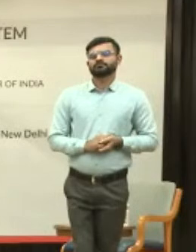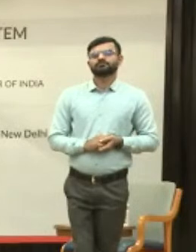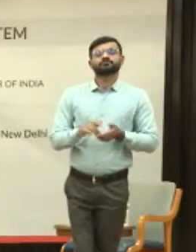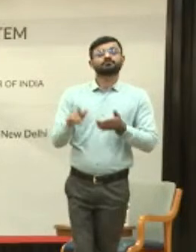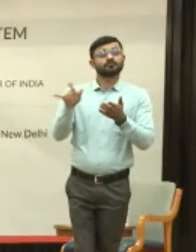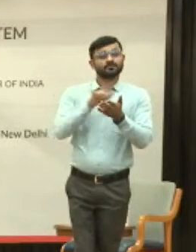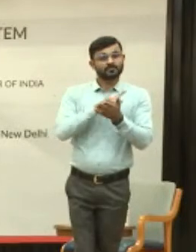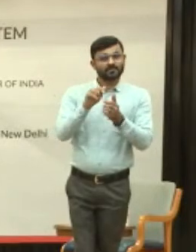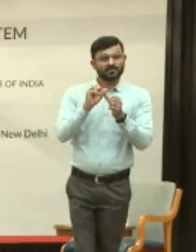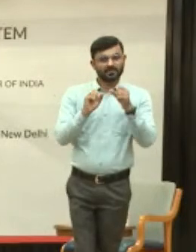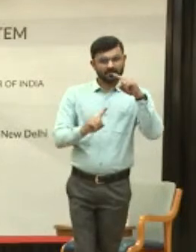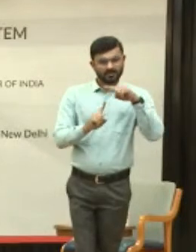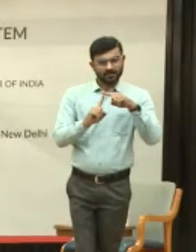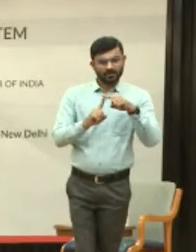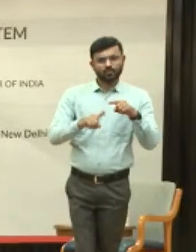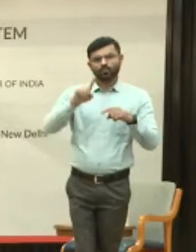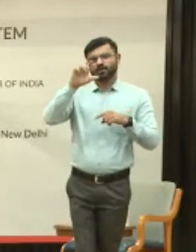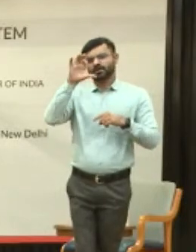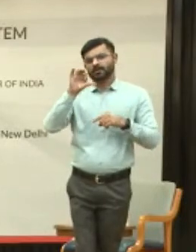Aircraft Act of